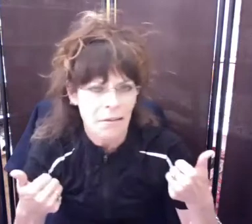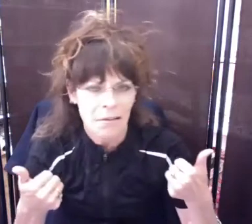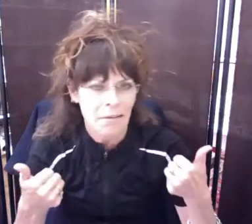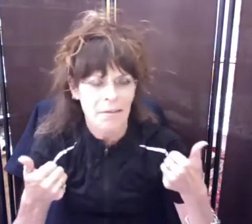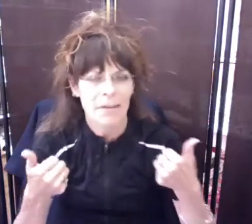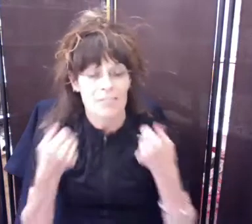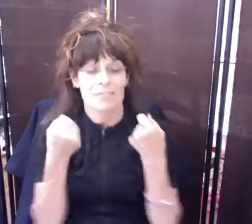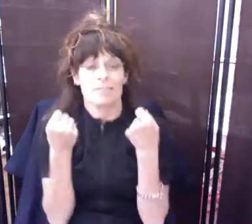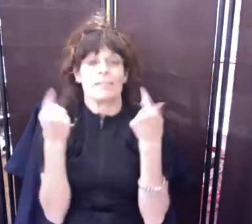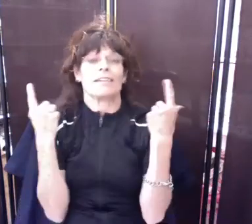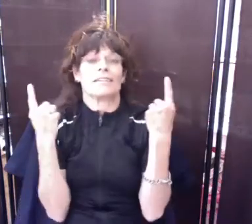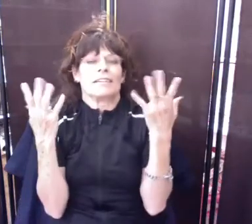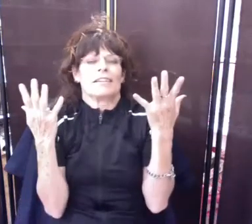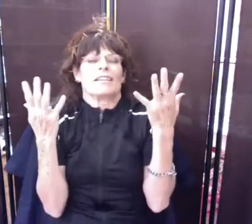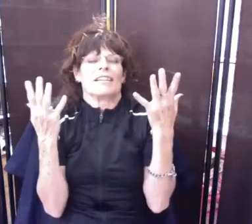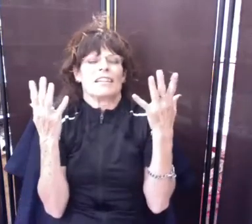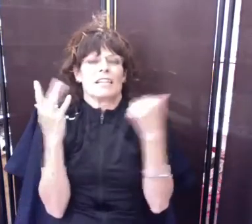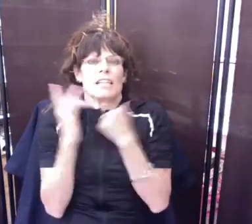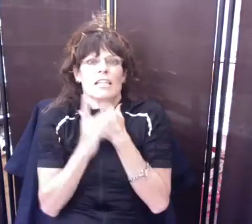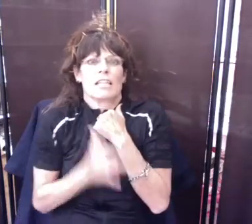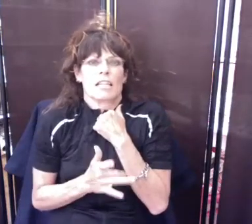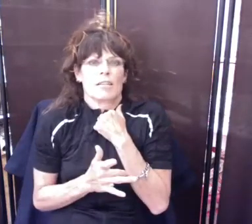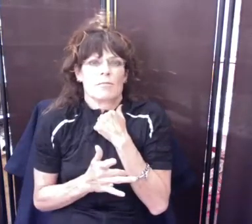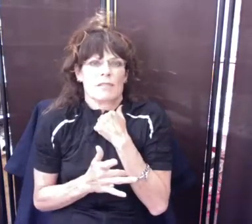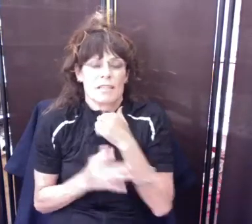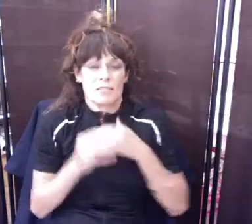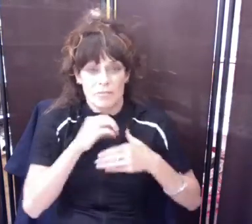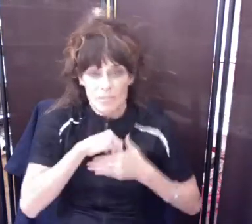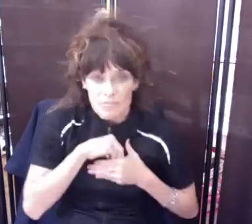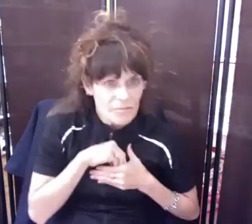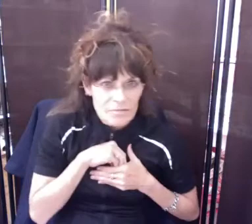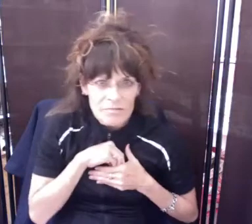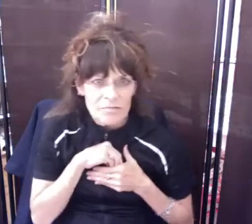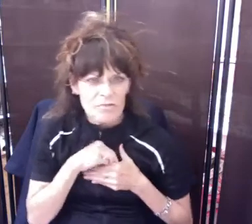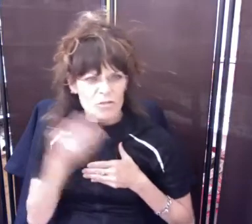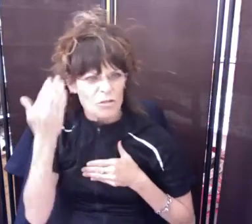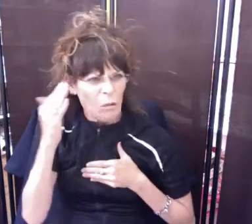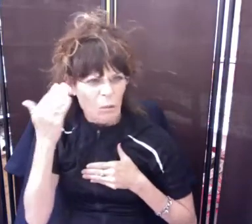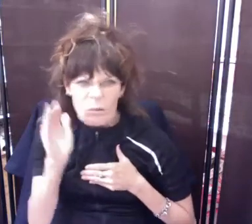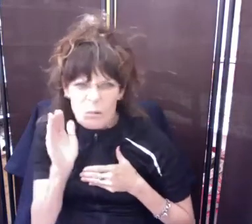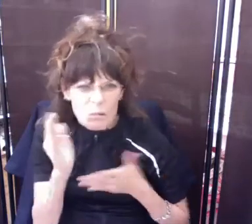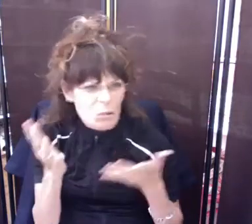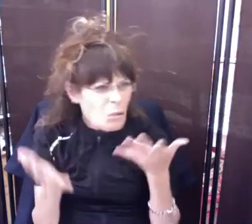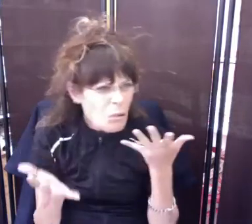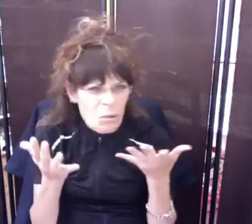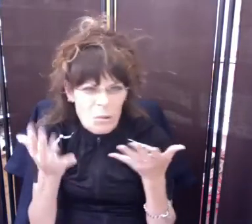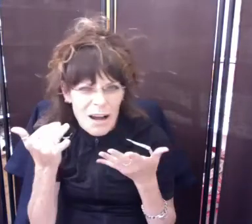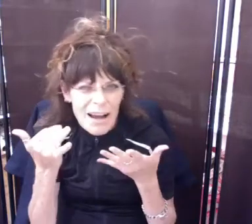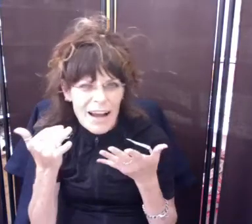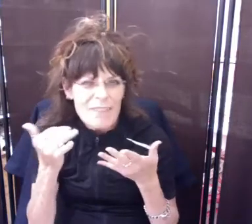this vacancy that's within me that I can't even name is being filled, and I'm connected